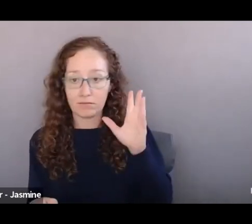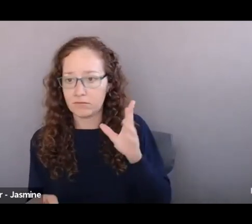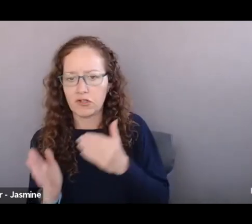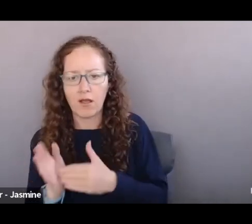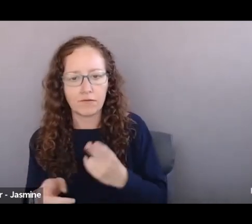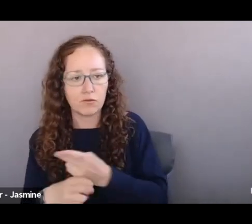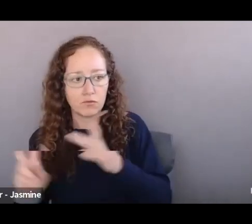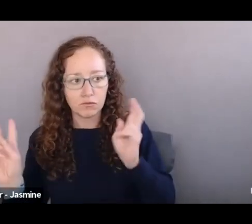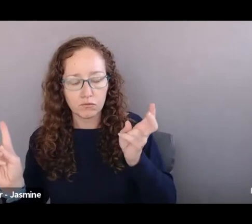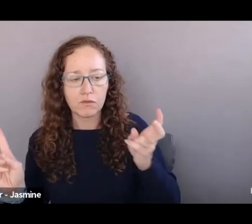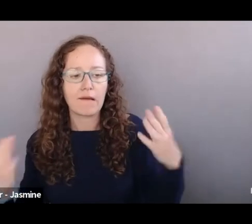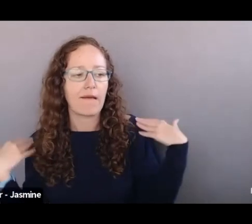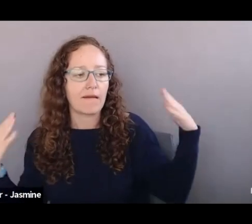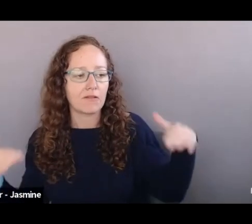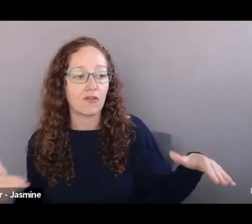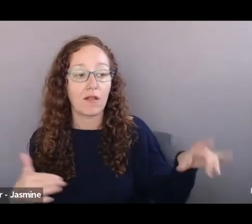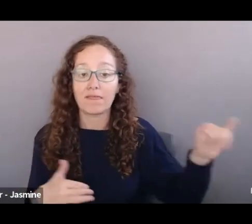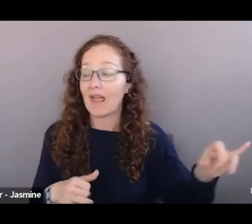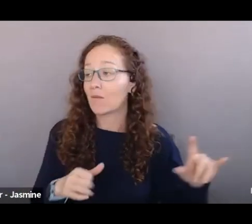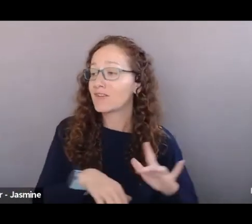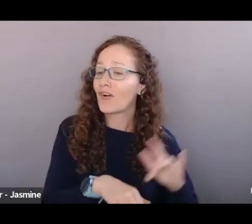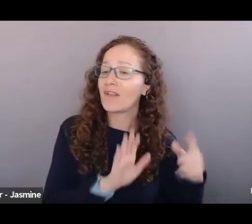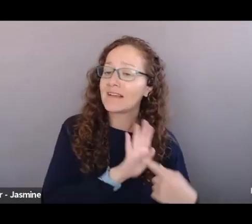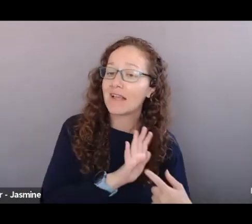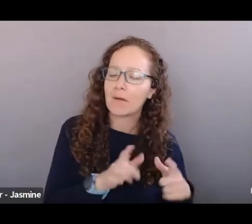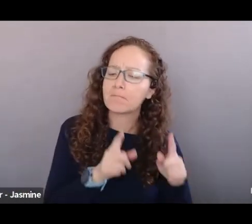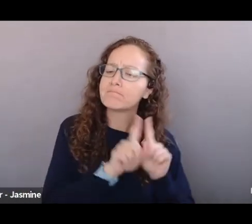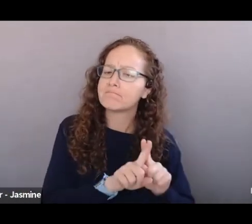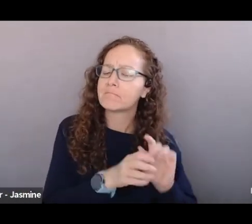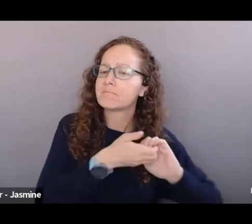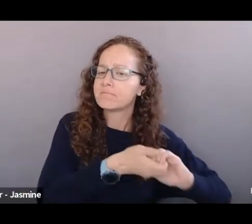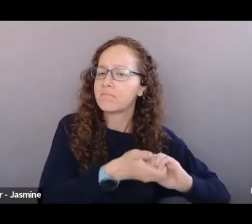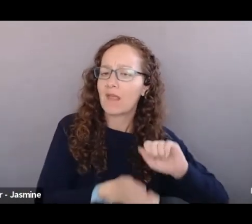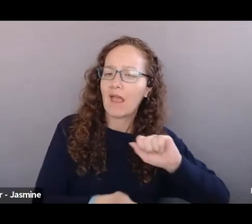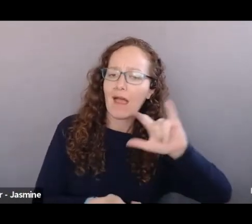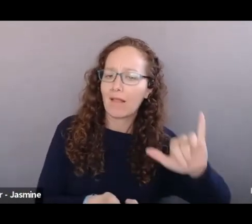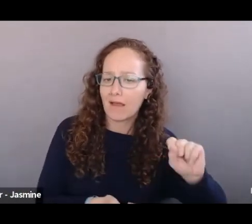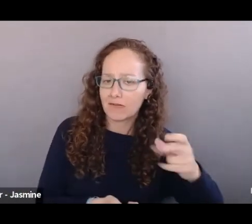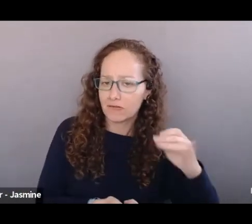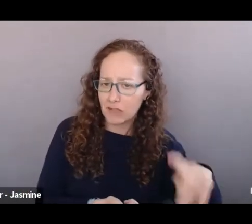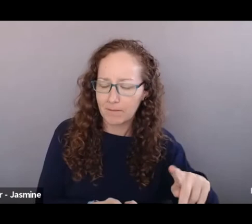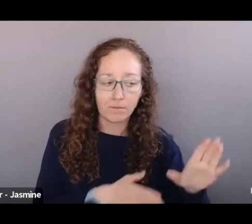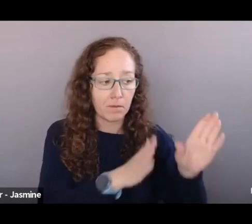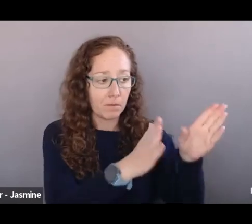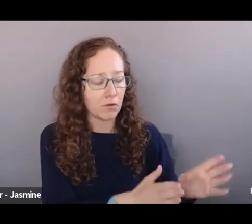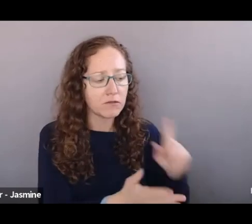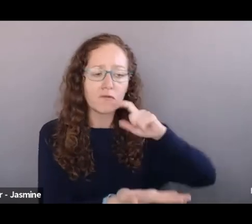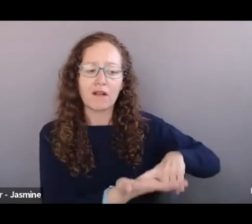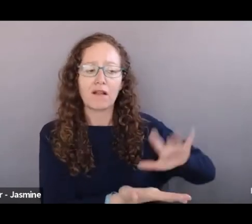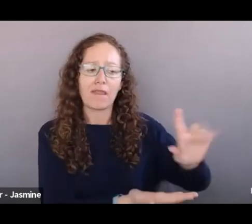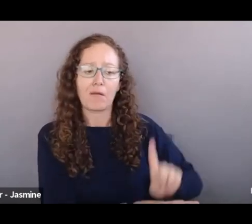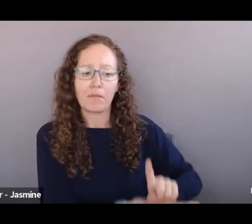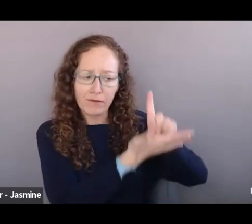of allyship, a person who recognizes their own privilege and uses it to influence